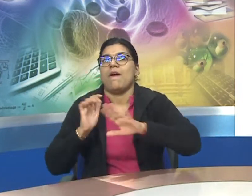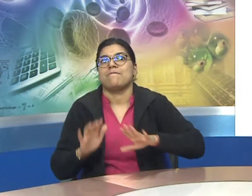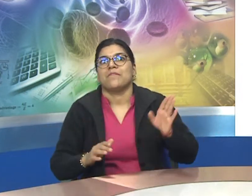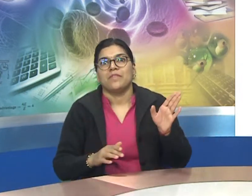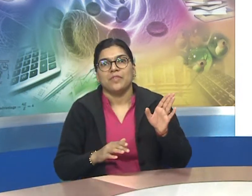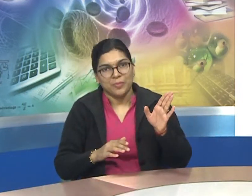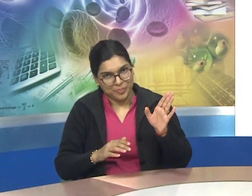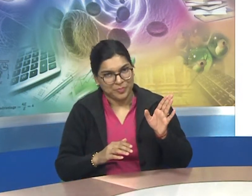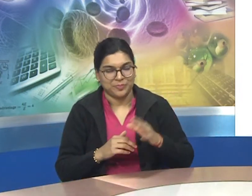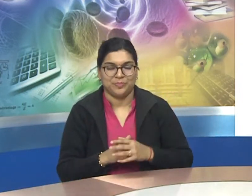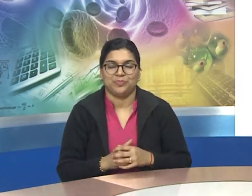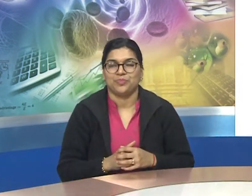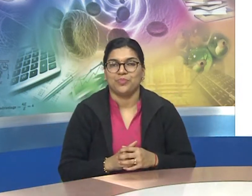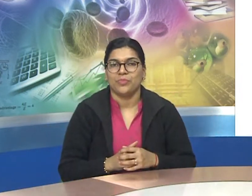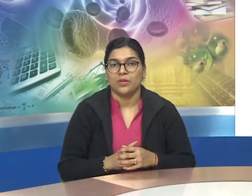many sources of energy.